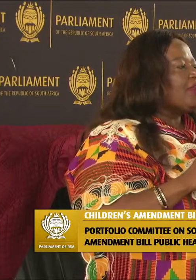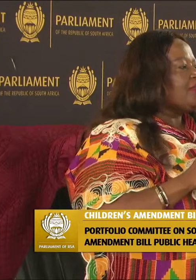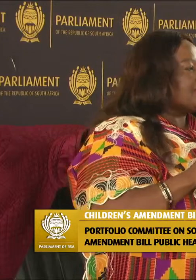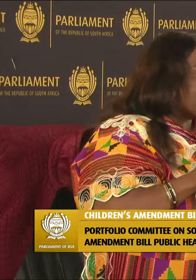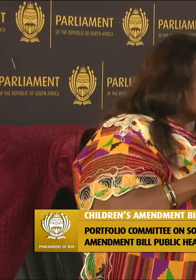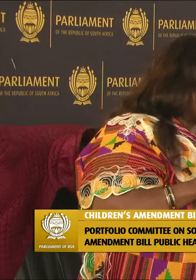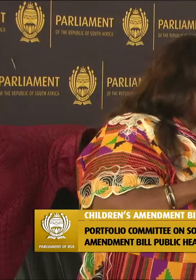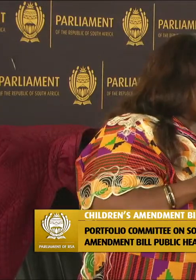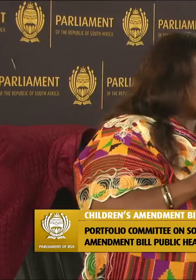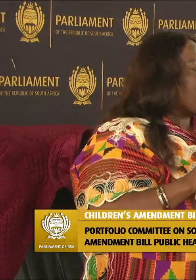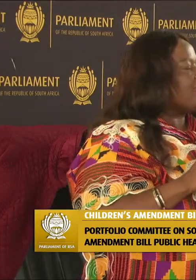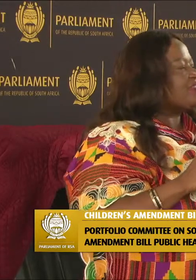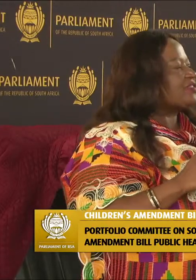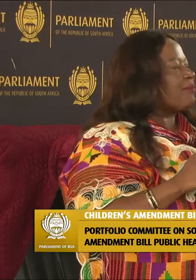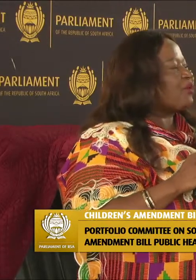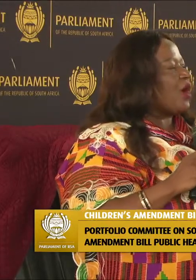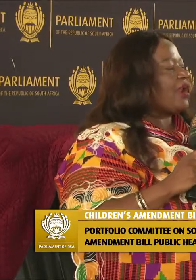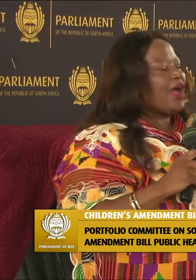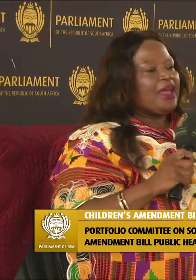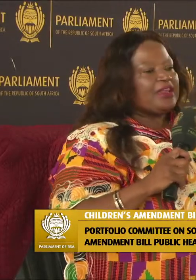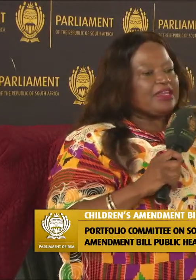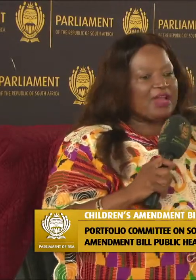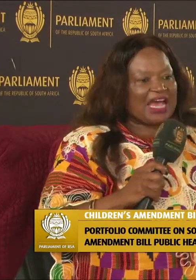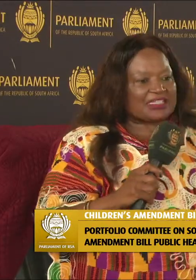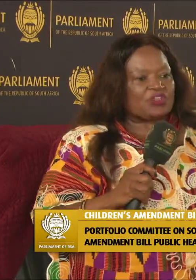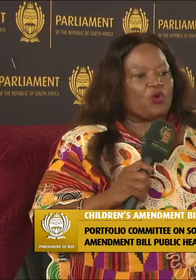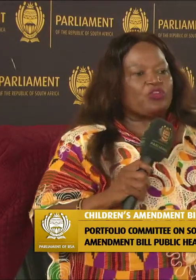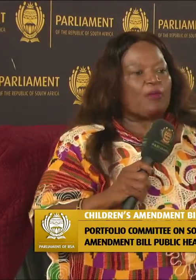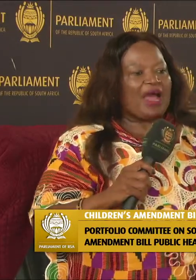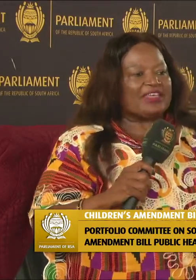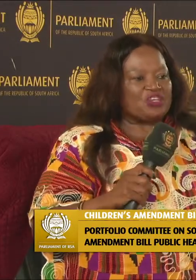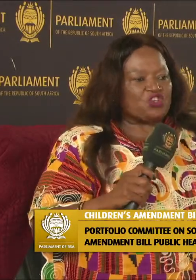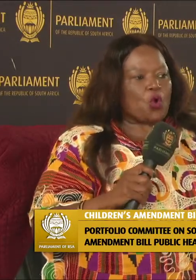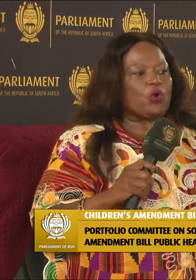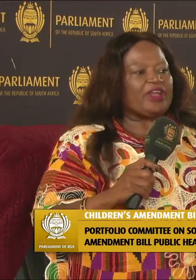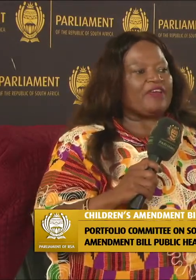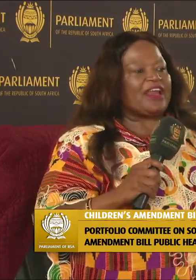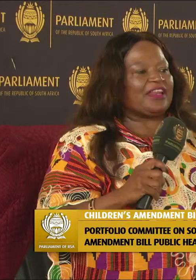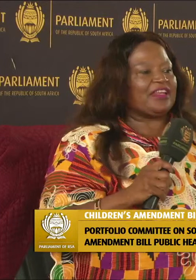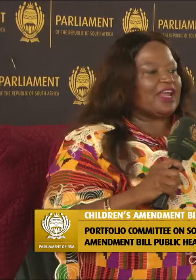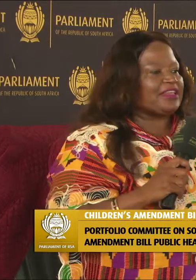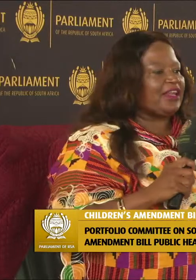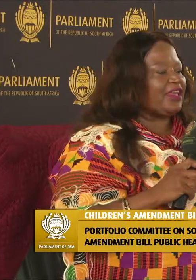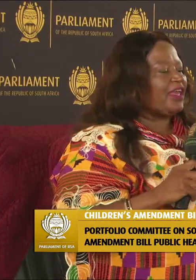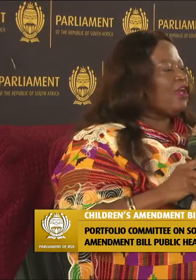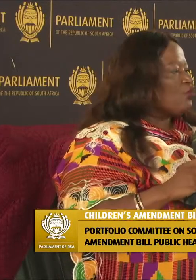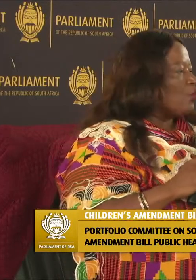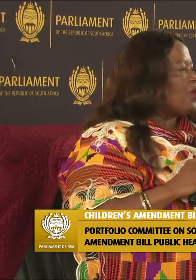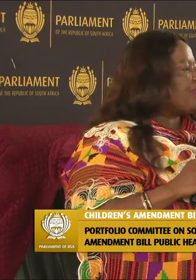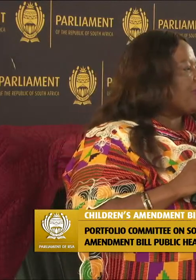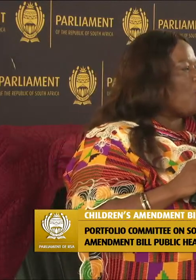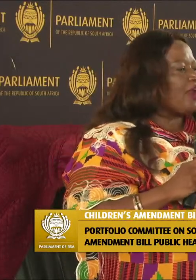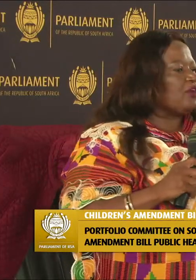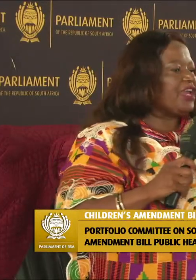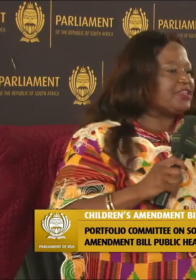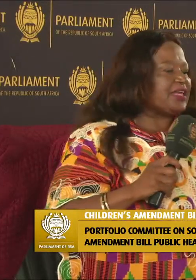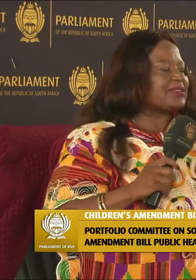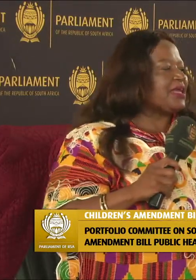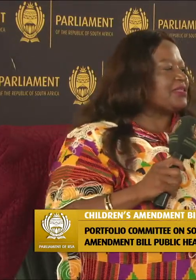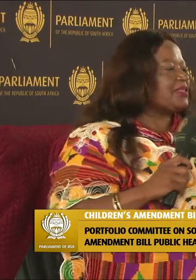nabantwana nizaziyo challenges abantwana niyaziyo into yoba yintoni efanele ilandeleke, you will be the